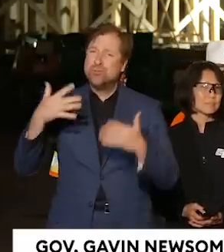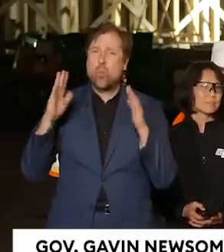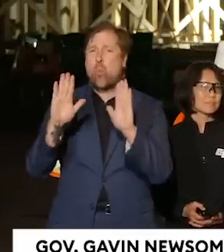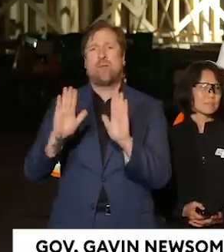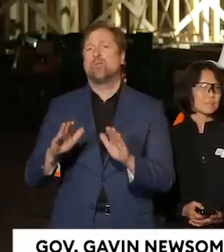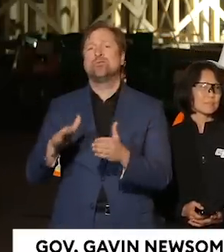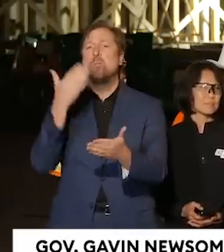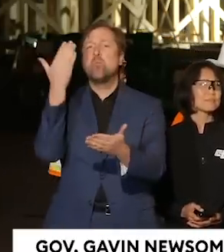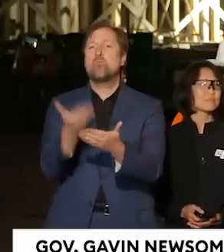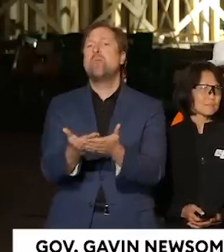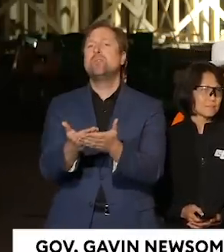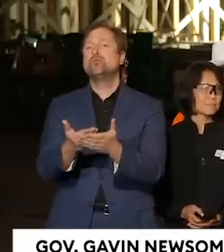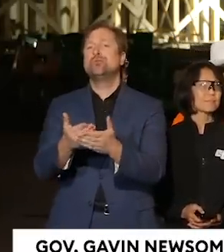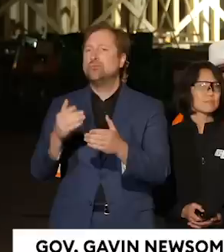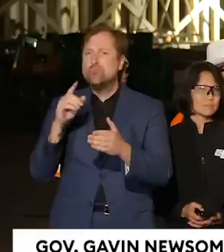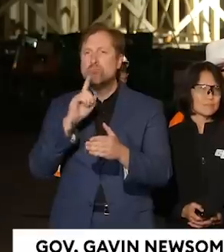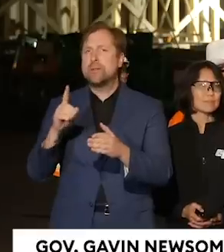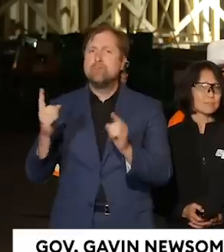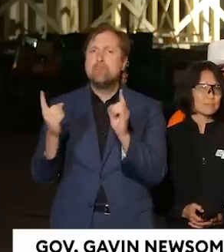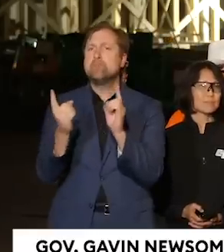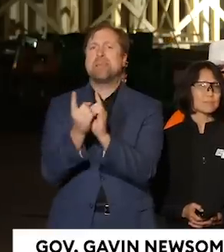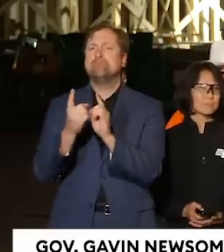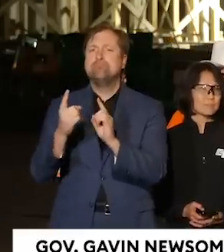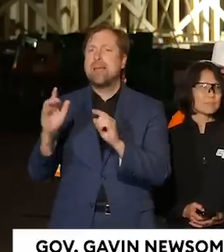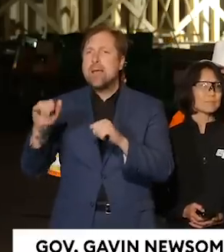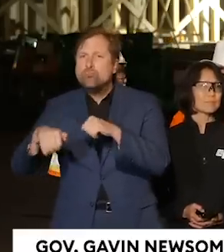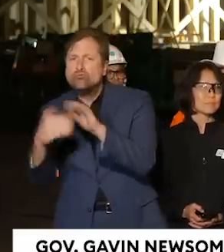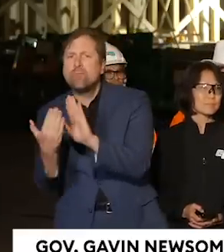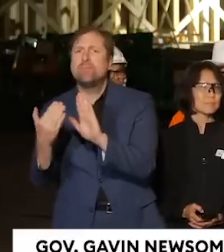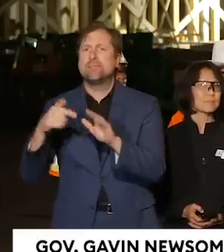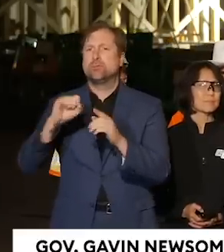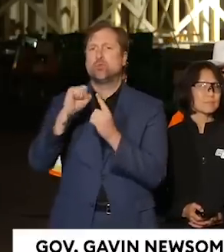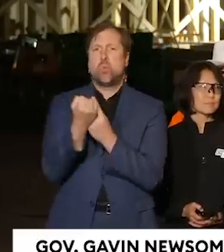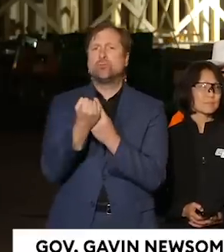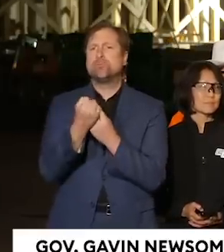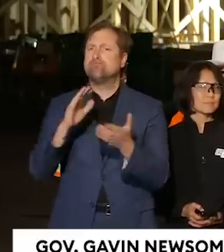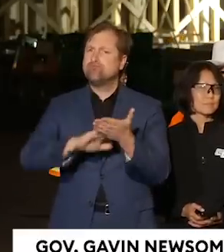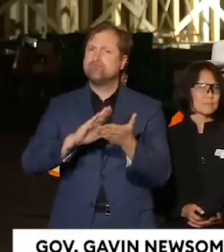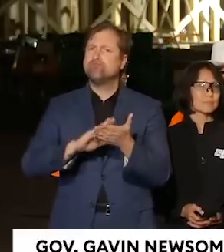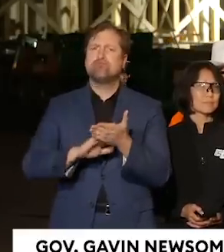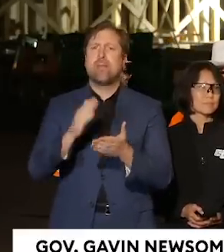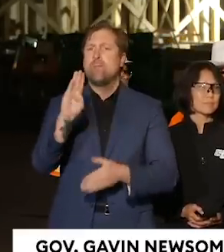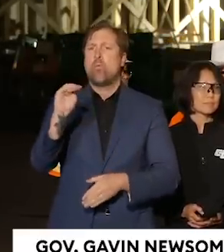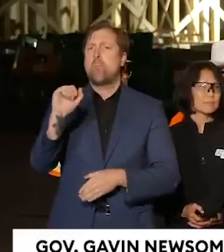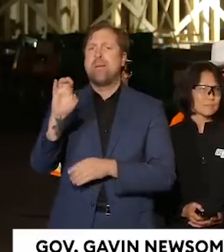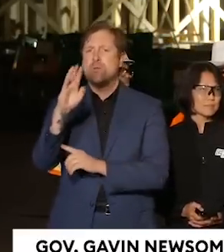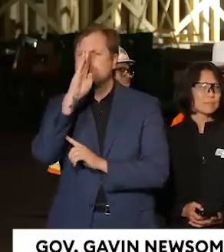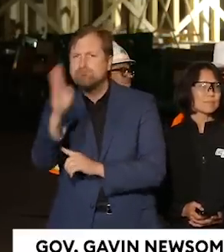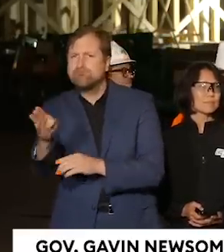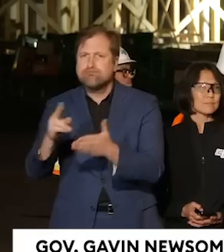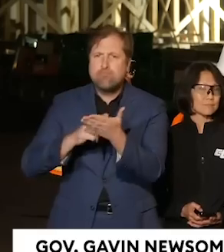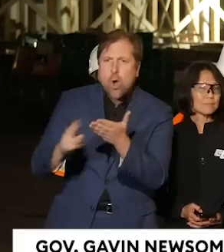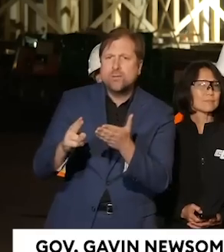that she can meet any moment, and we couldn't be more proud of Mayor Bass and how she's been so direct and honest and